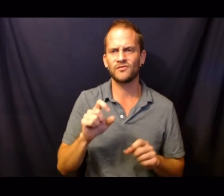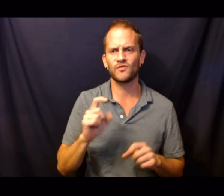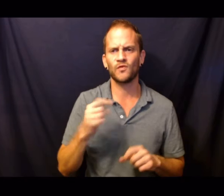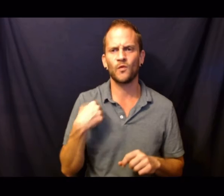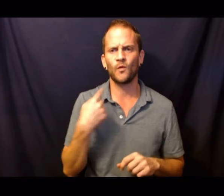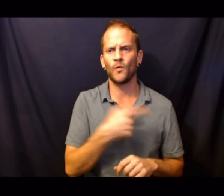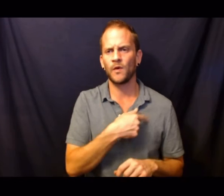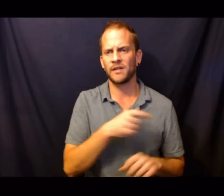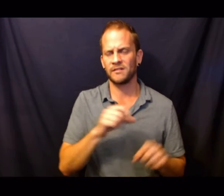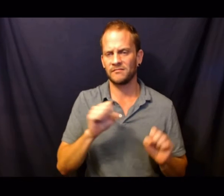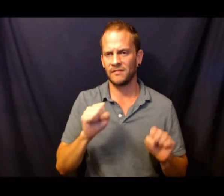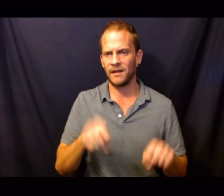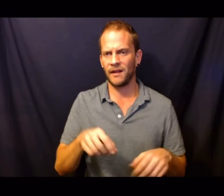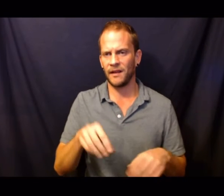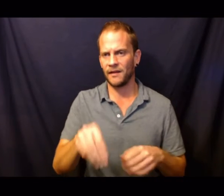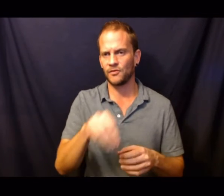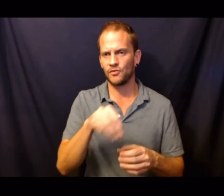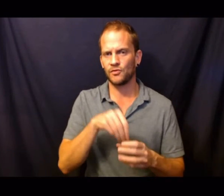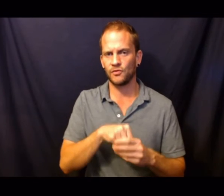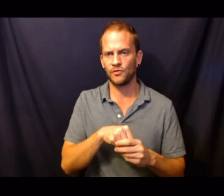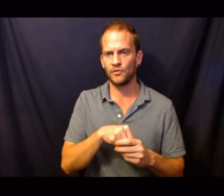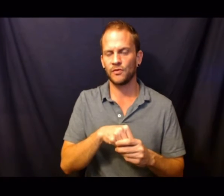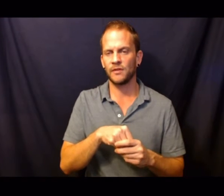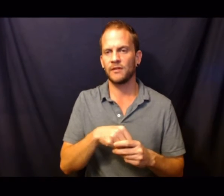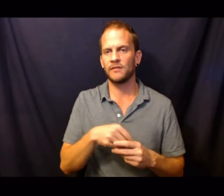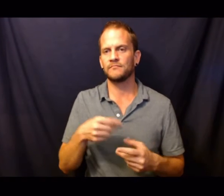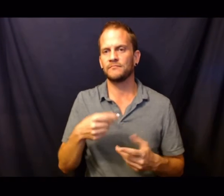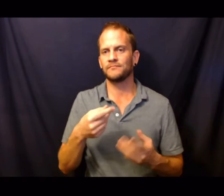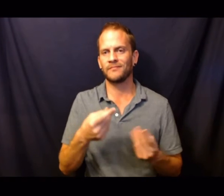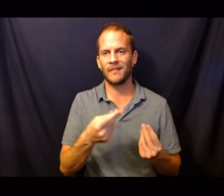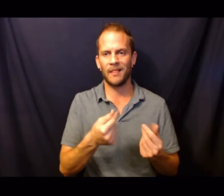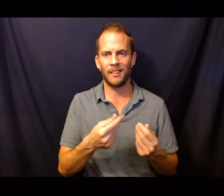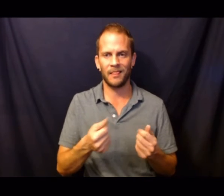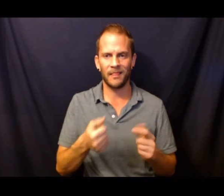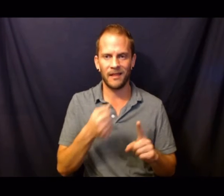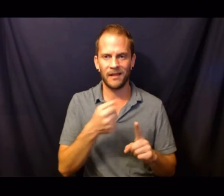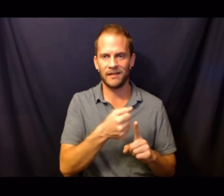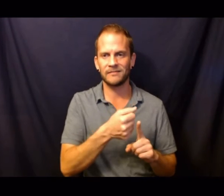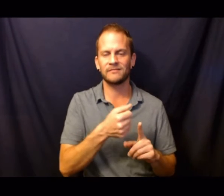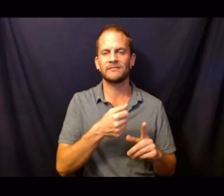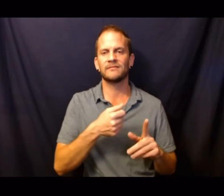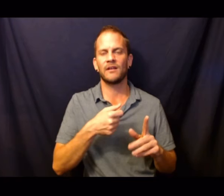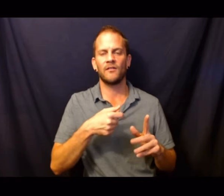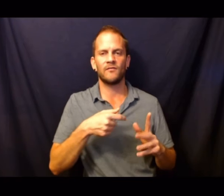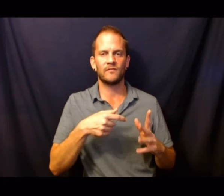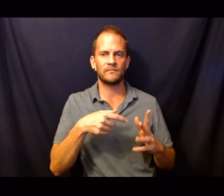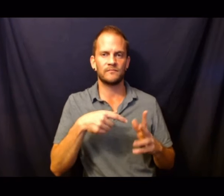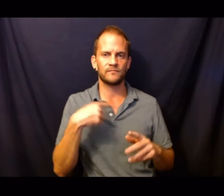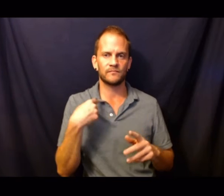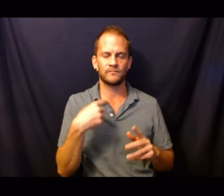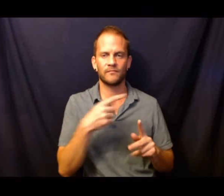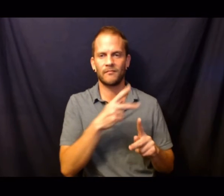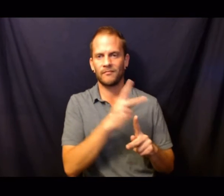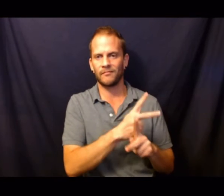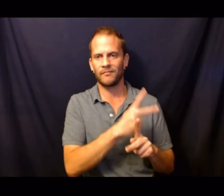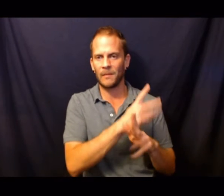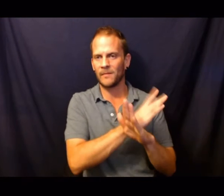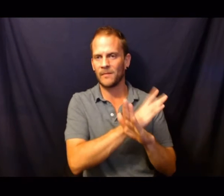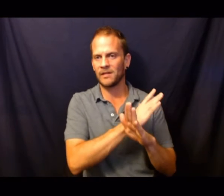American lands, but that is a core principle for most tribes in protecting the lands